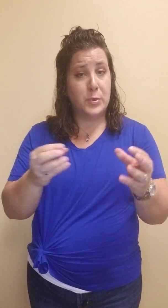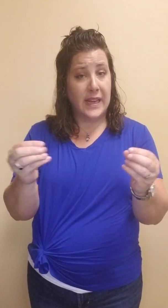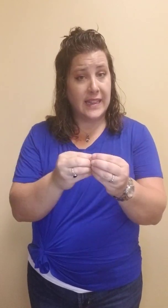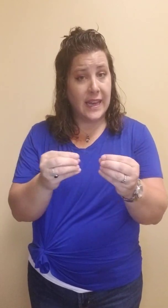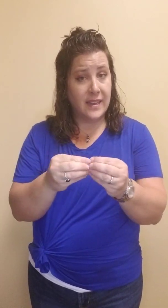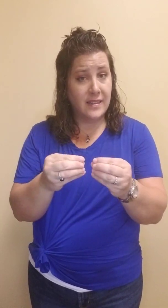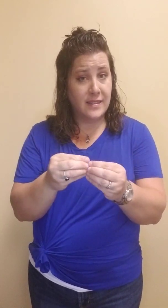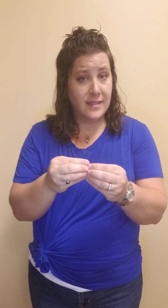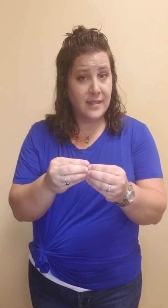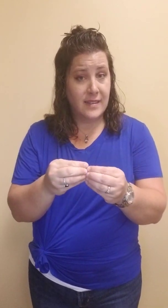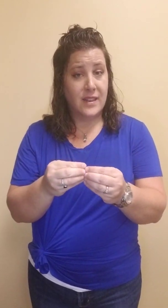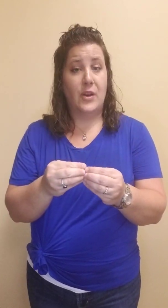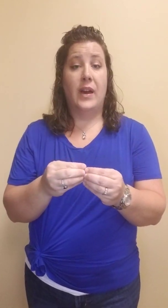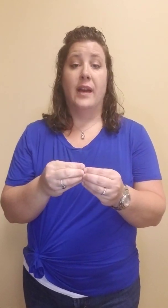explain that? Okay.